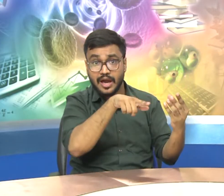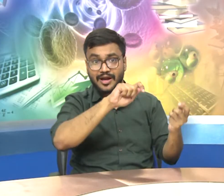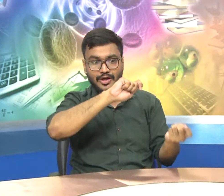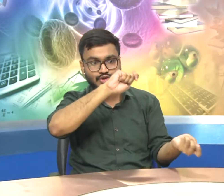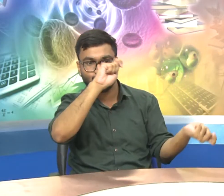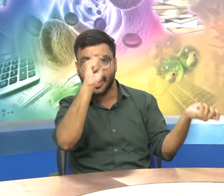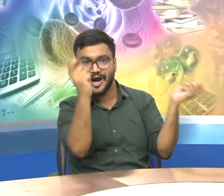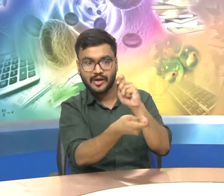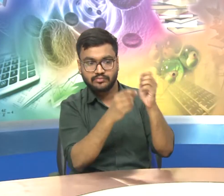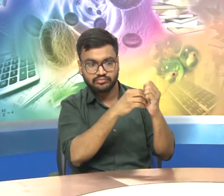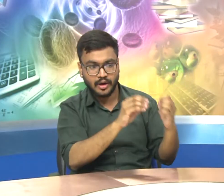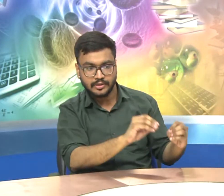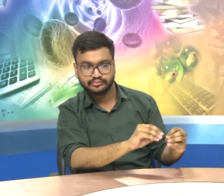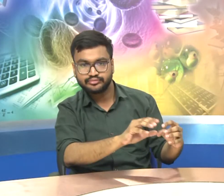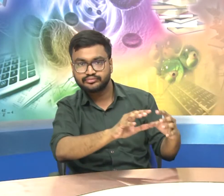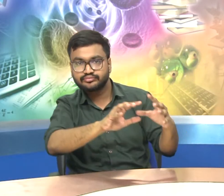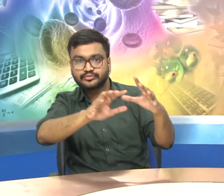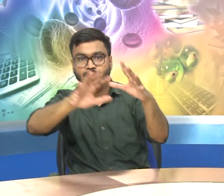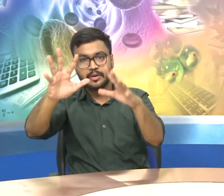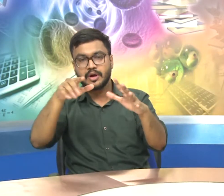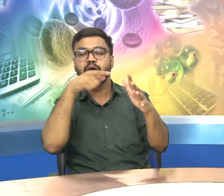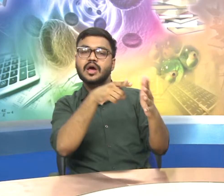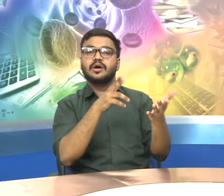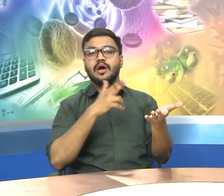suited to the environment.